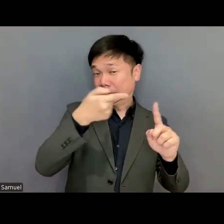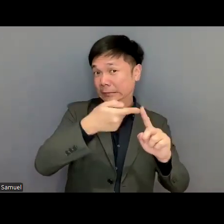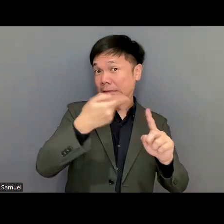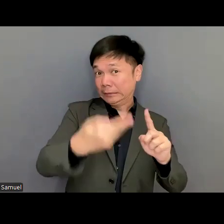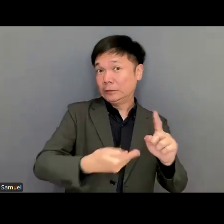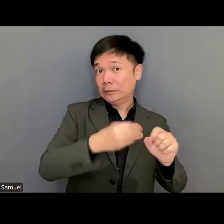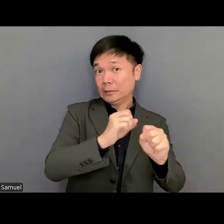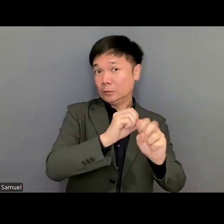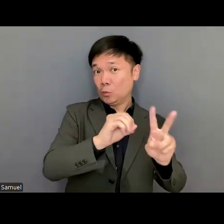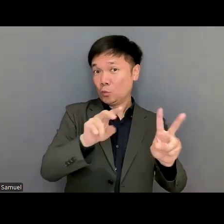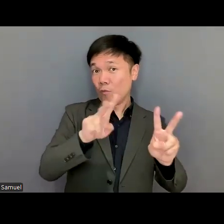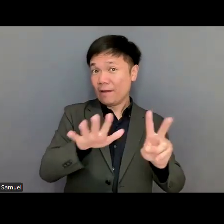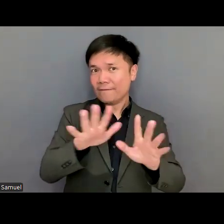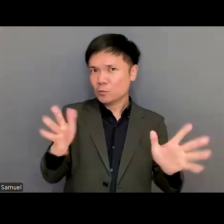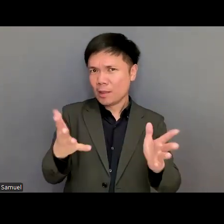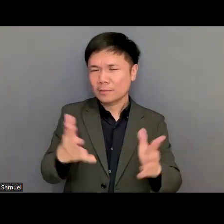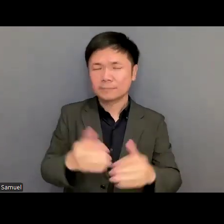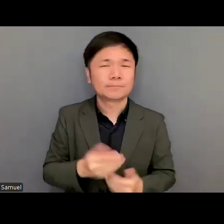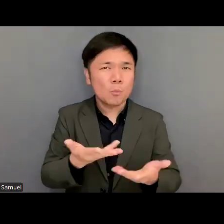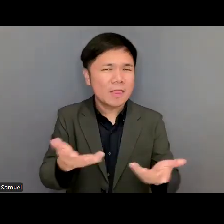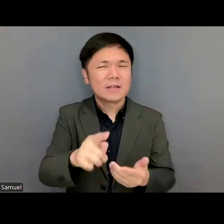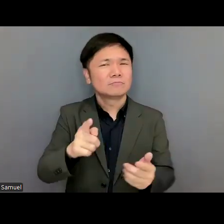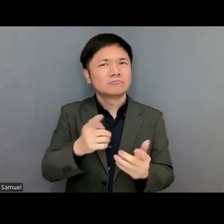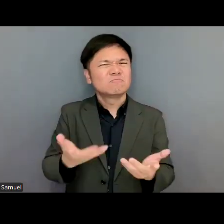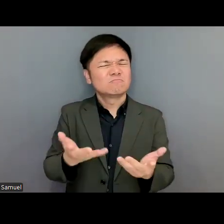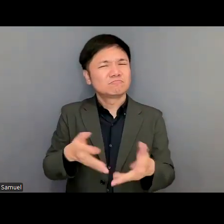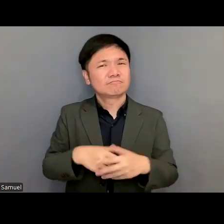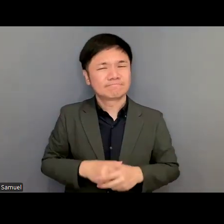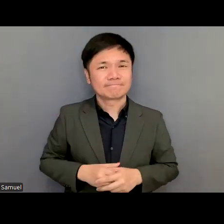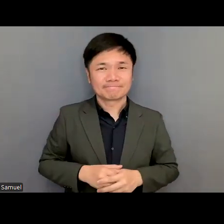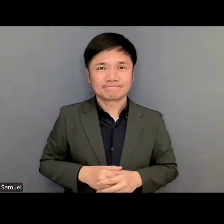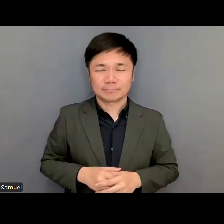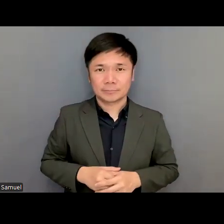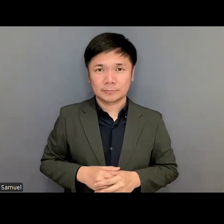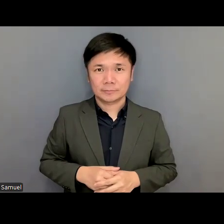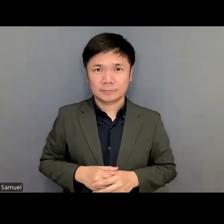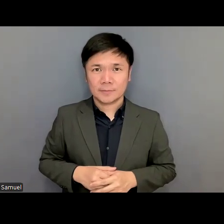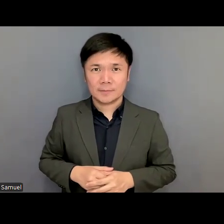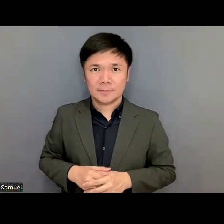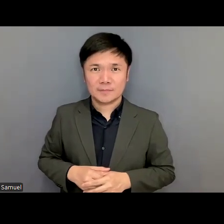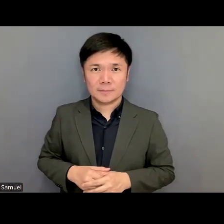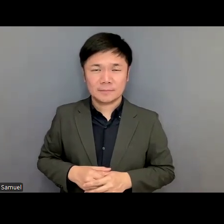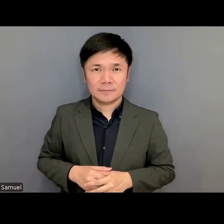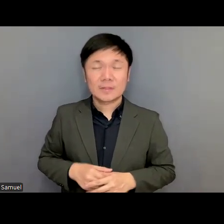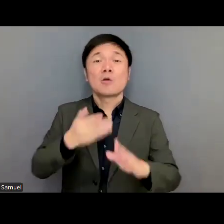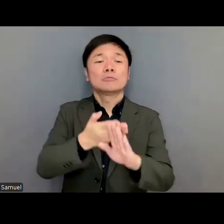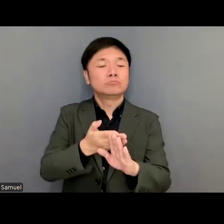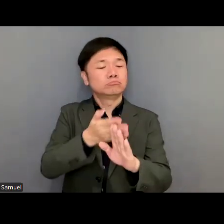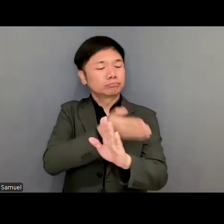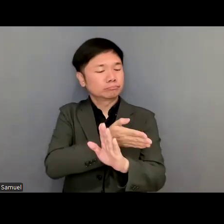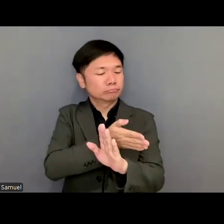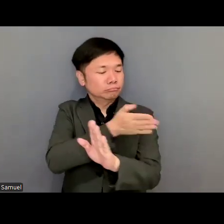Summit is to build and expand on the results of the previous